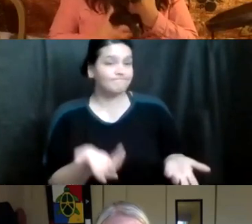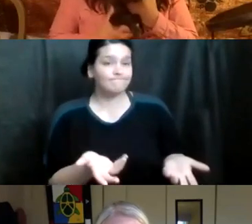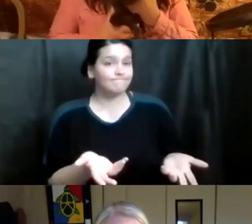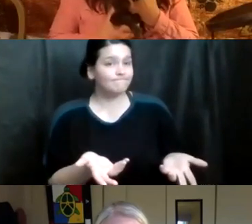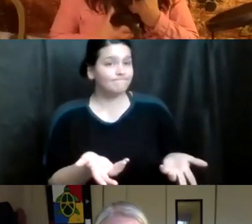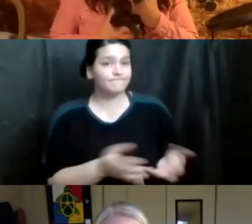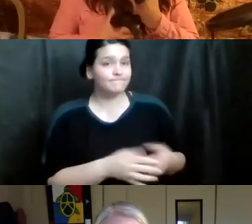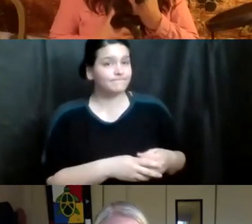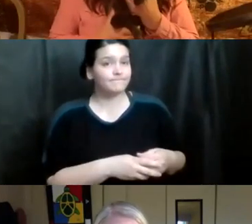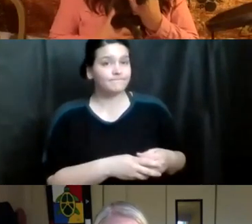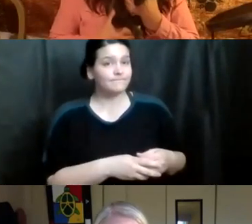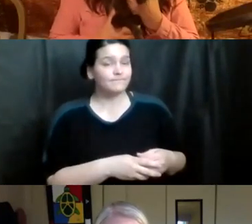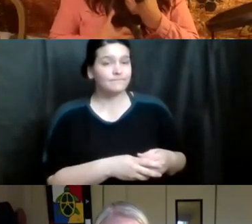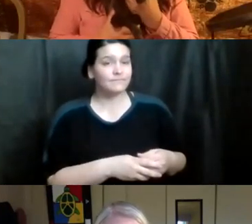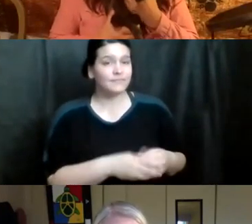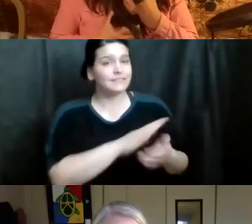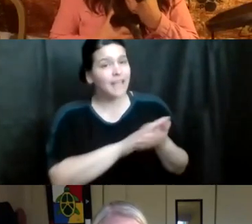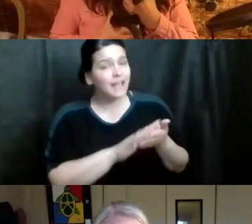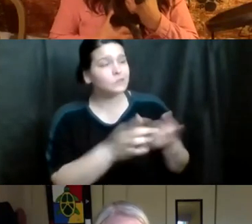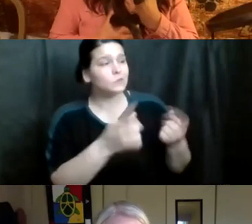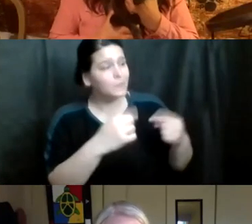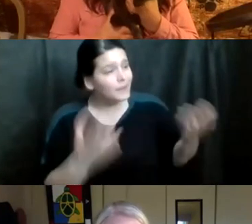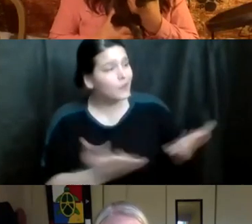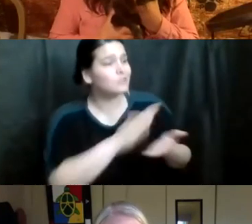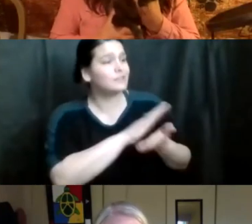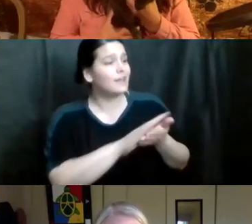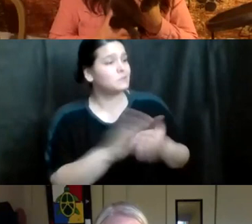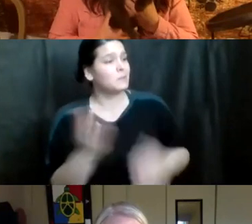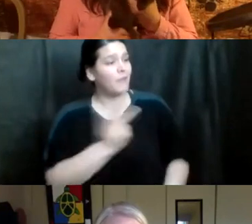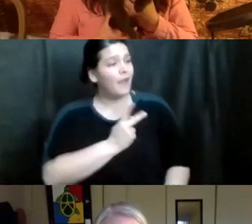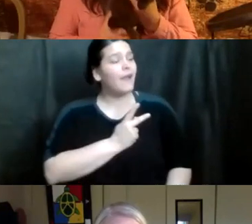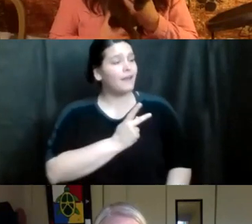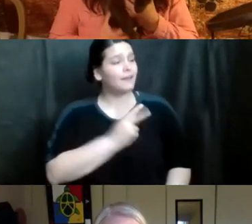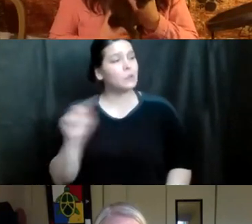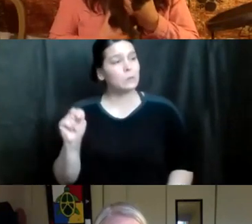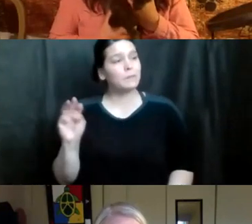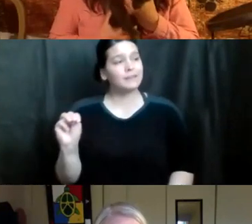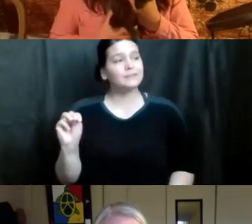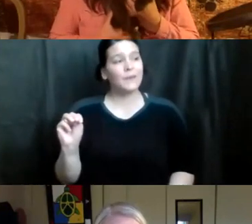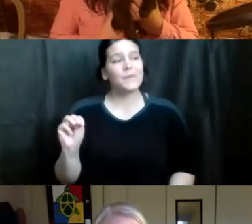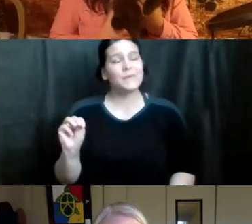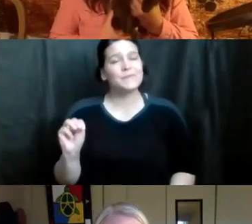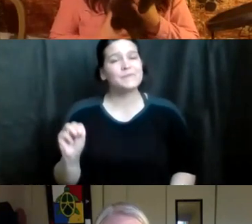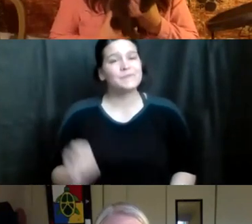It's so nice to be here, and it's nice to be back in New Mexico.